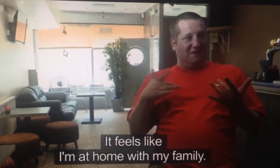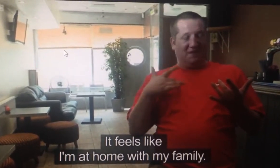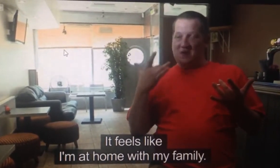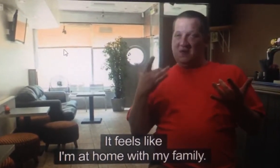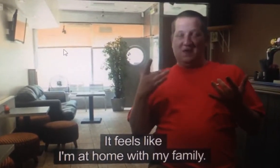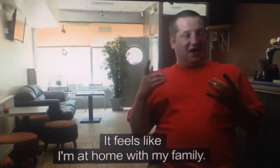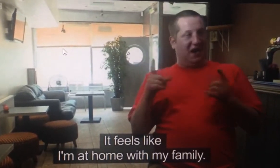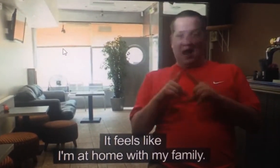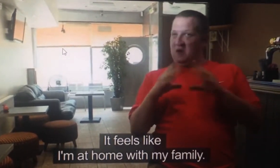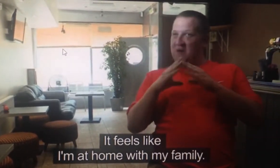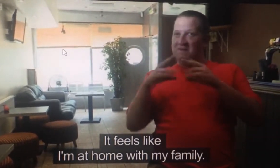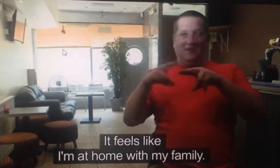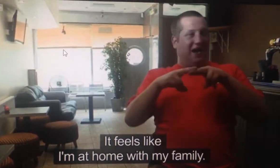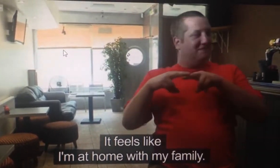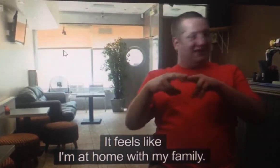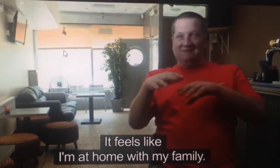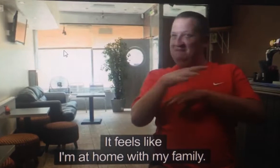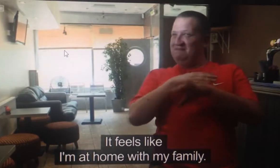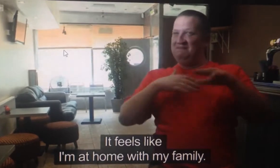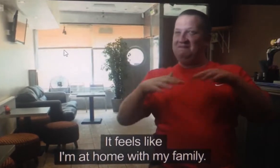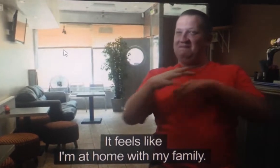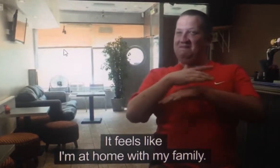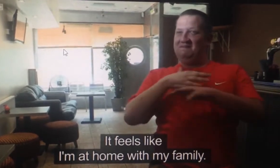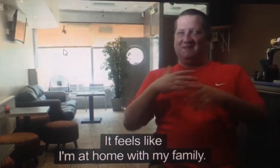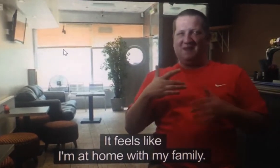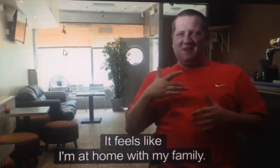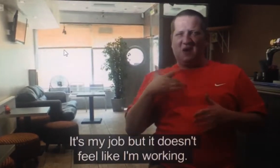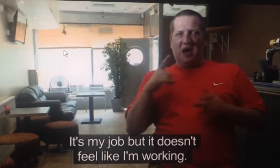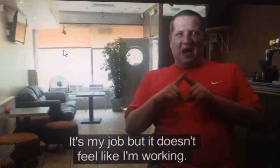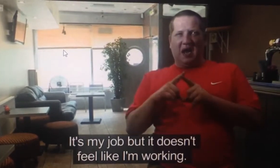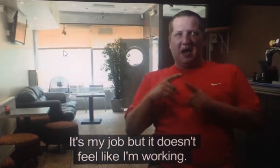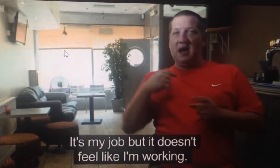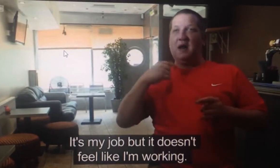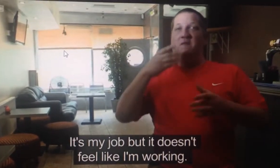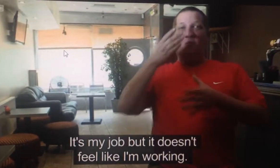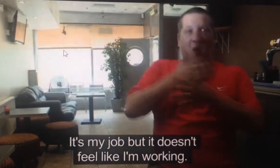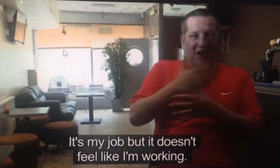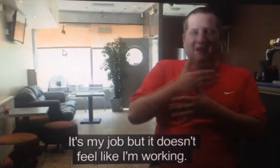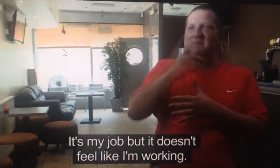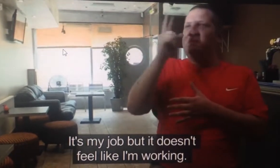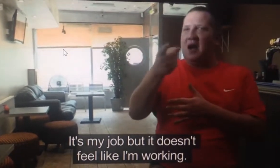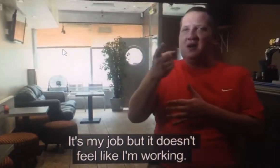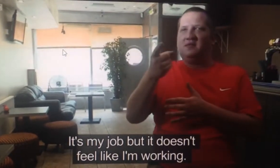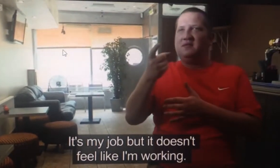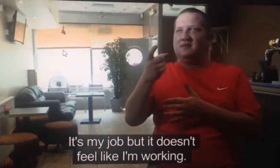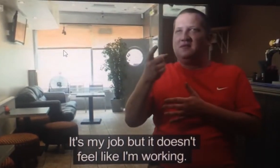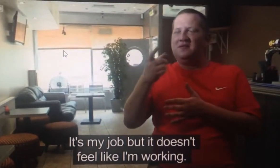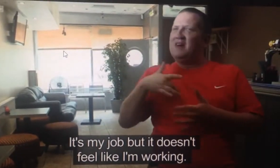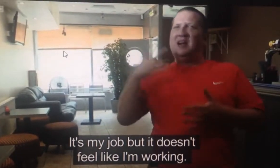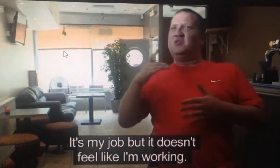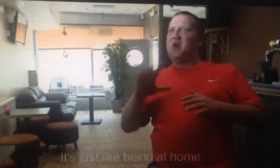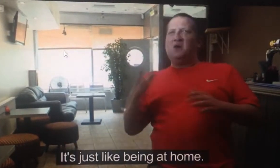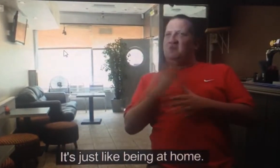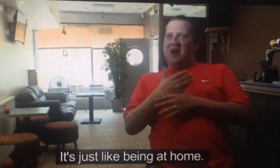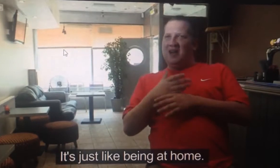feels like I'm at home with my family it's my job but it doesn't feel like I'm working it's just like being at home